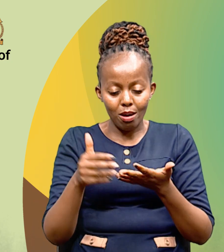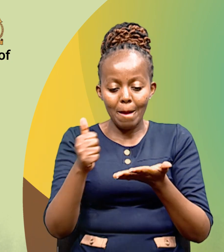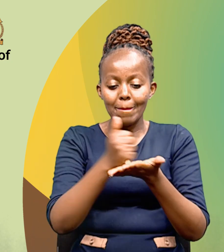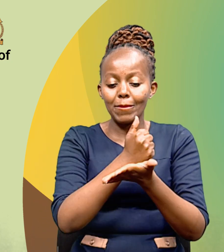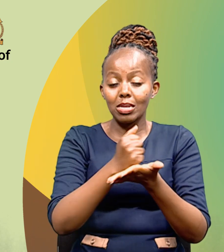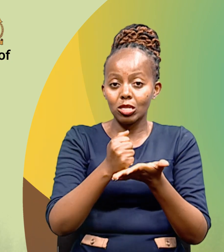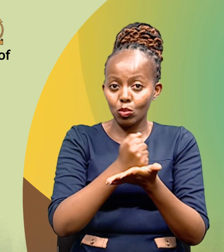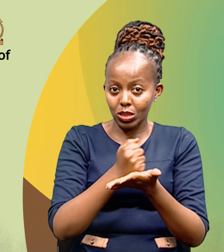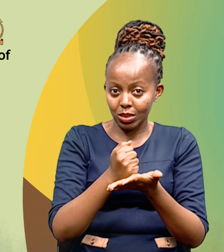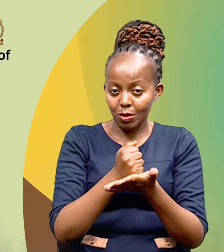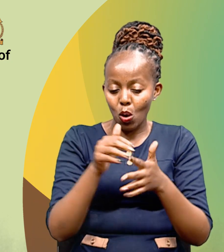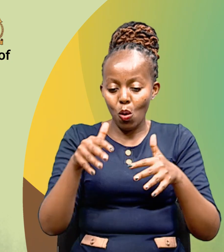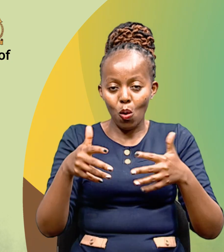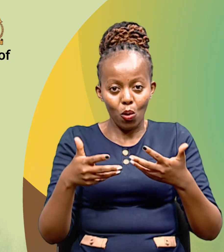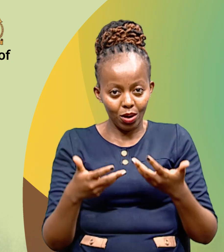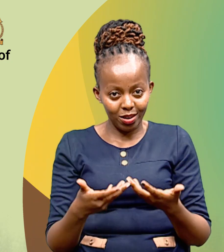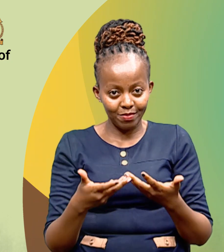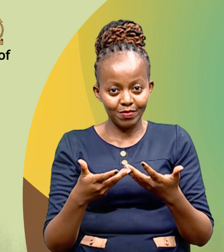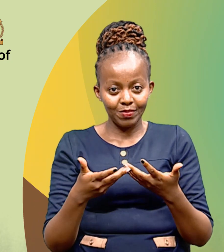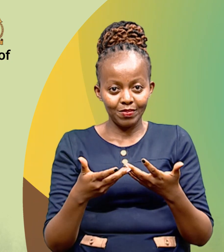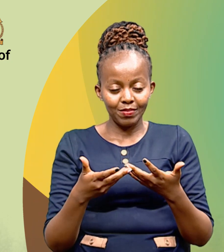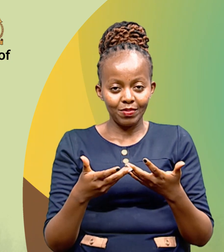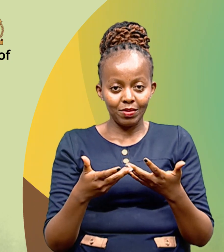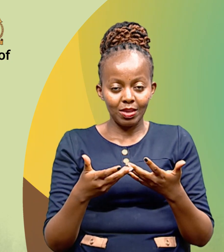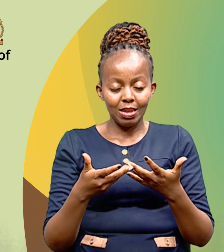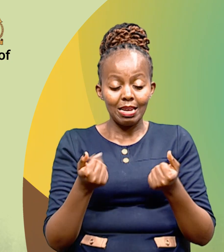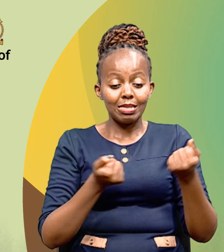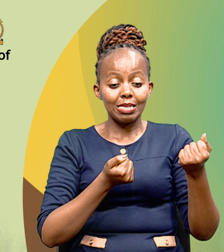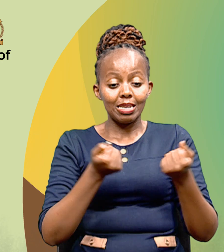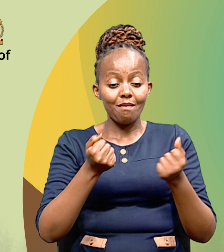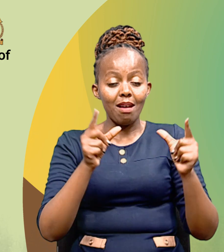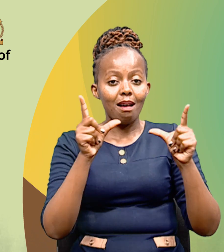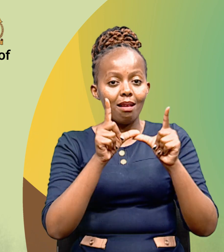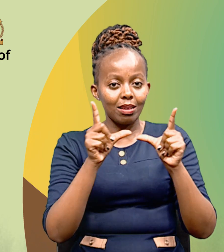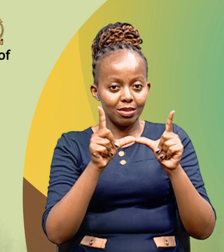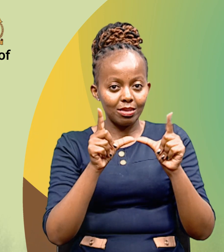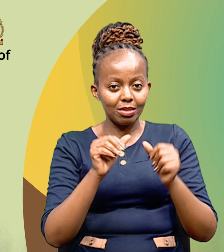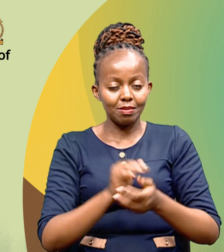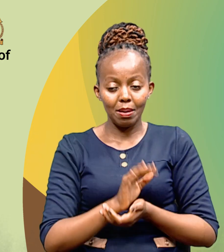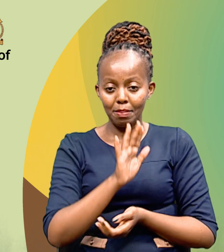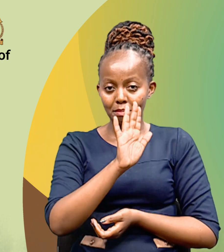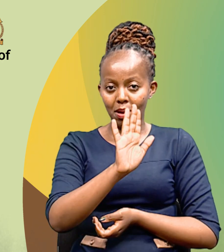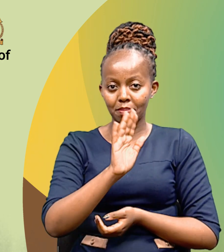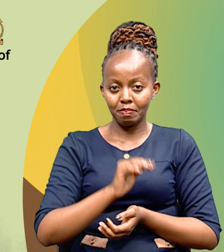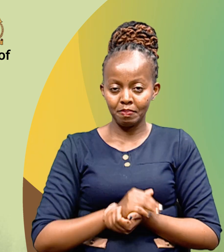passport, or smart driving license.